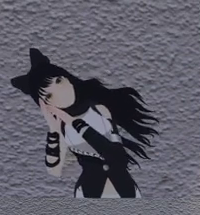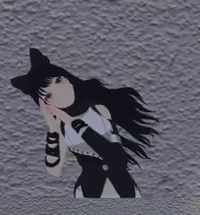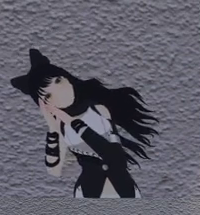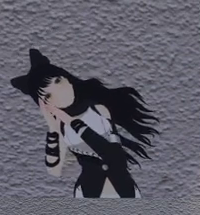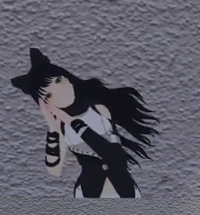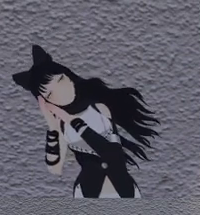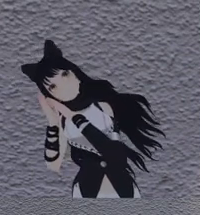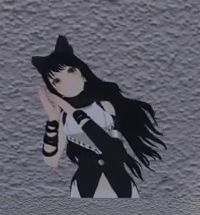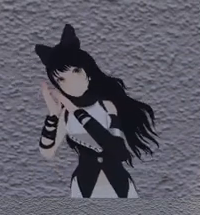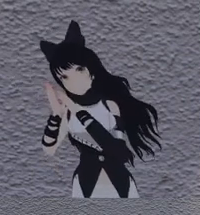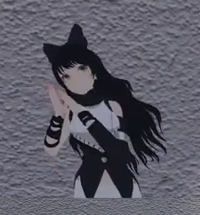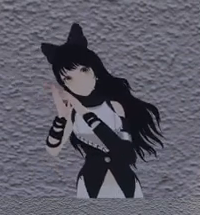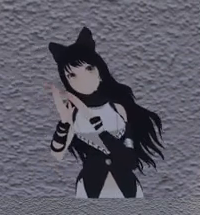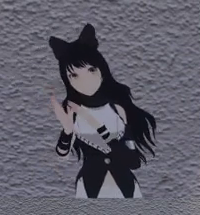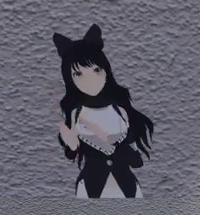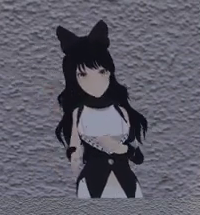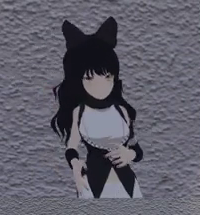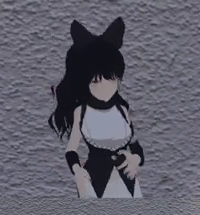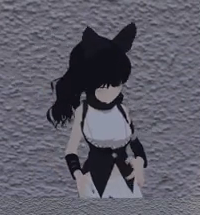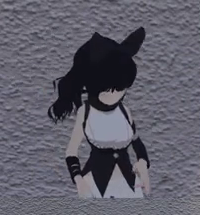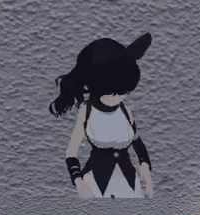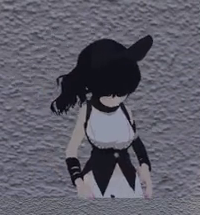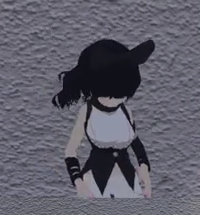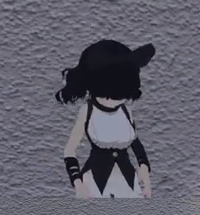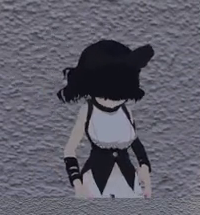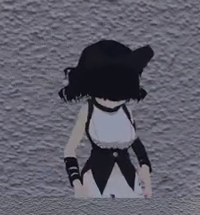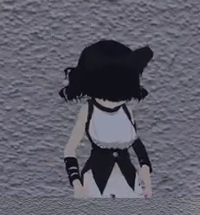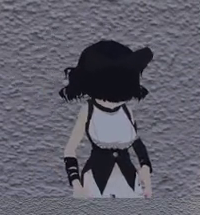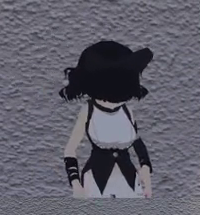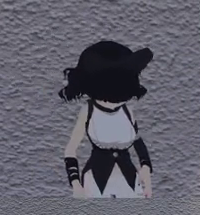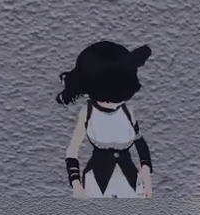Sleep in your bed, just like that.